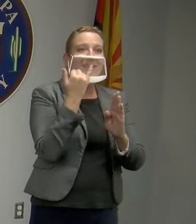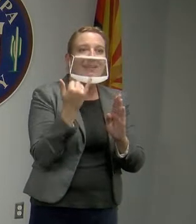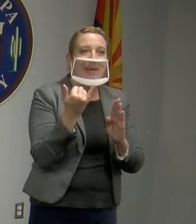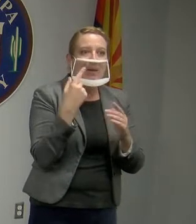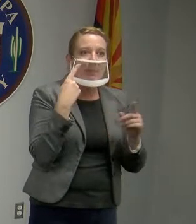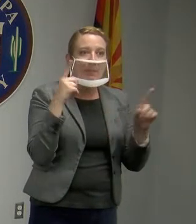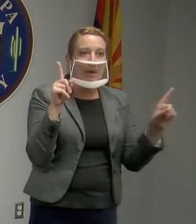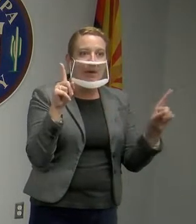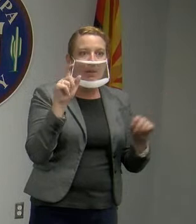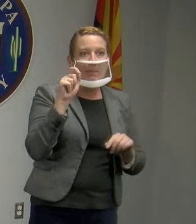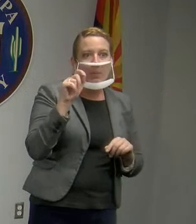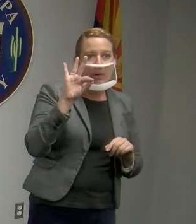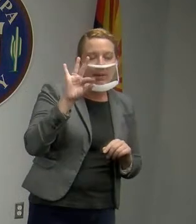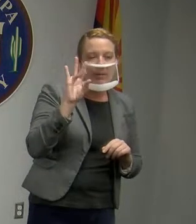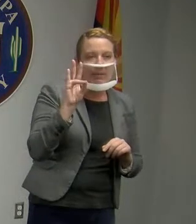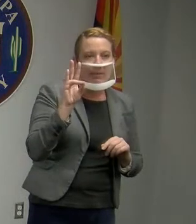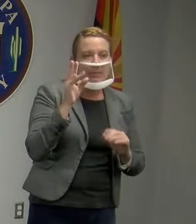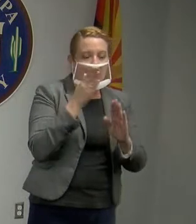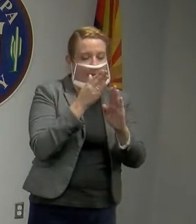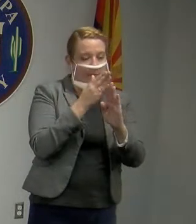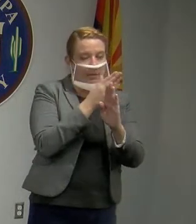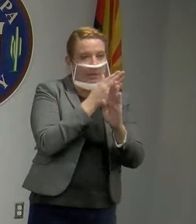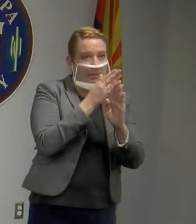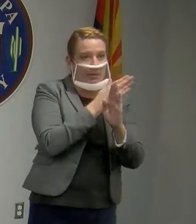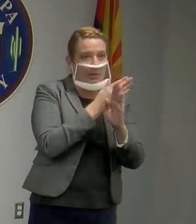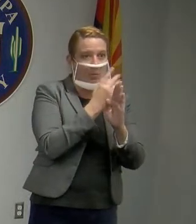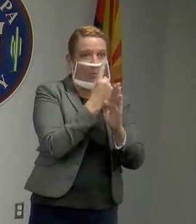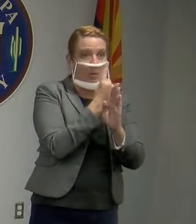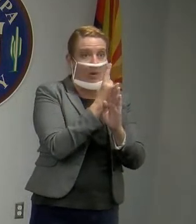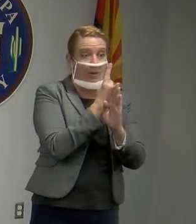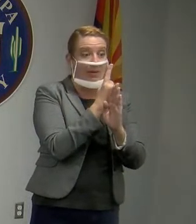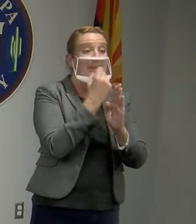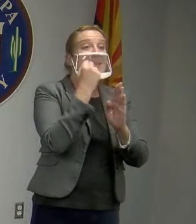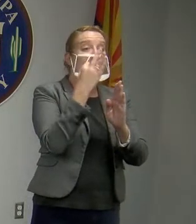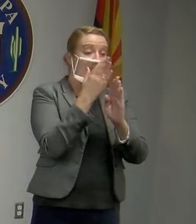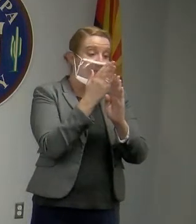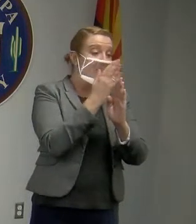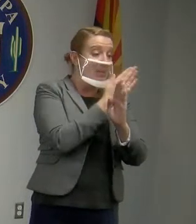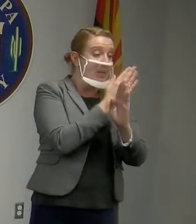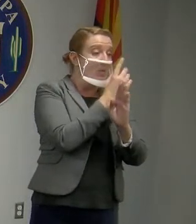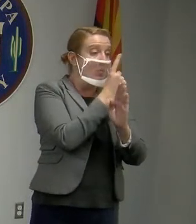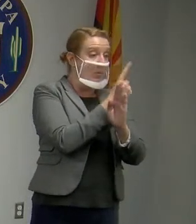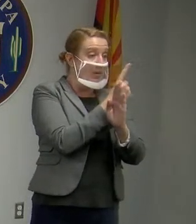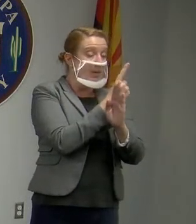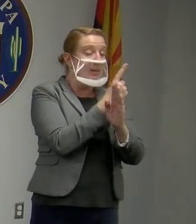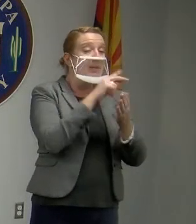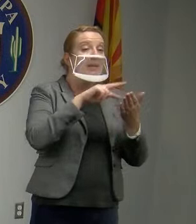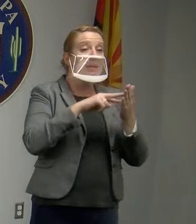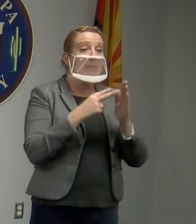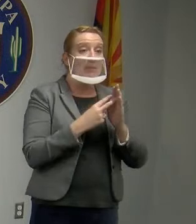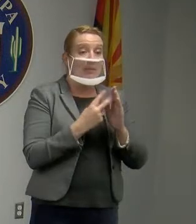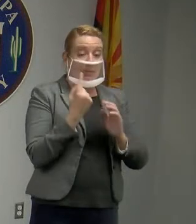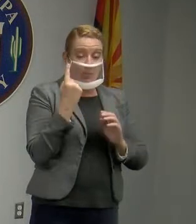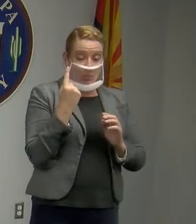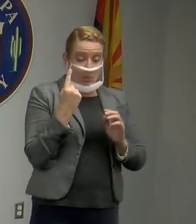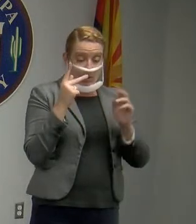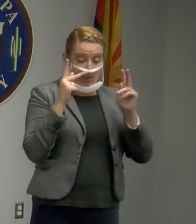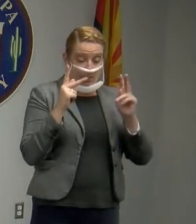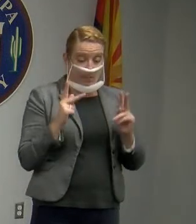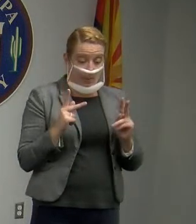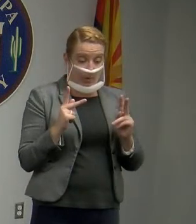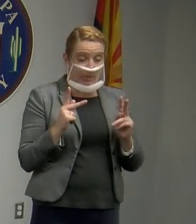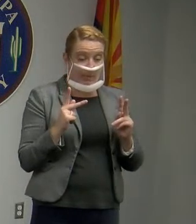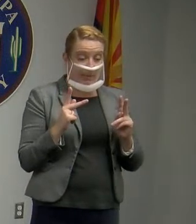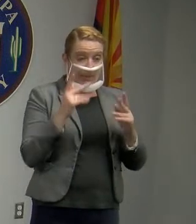less than 1. And as long as we can keep it below 1, what that means is for every person who's infected, less than